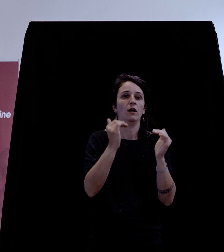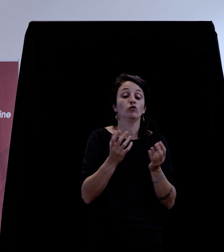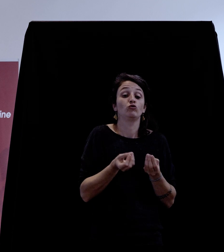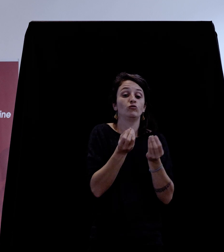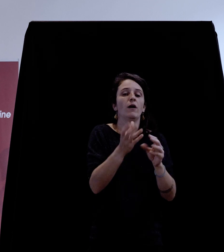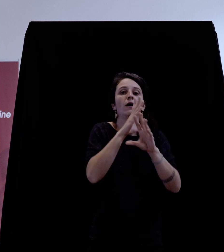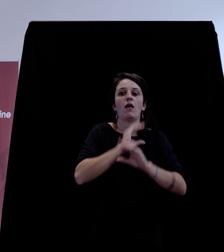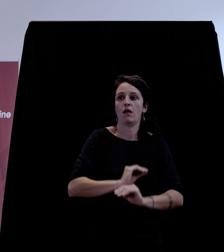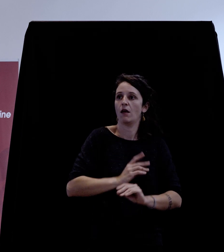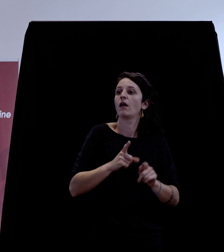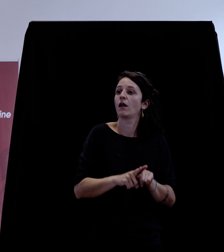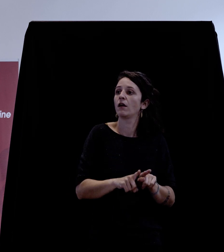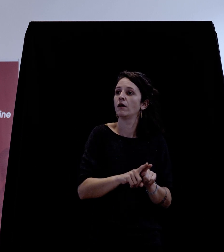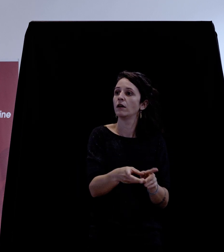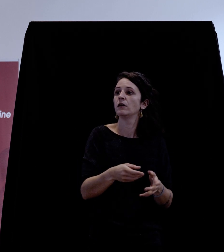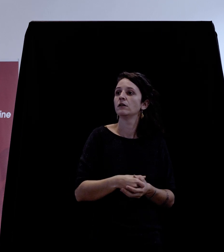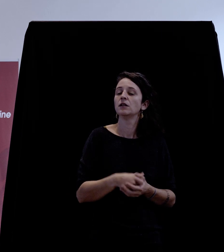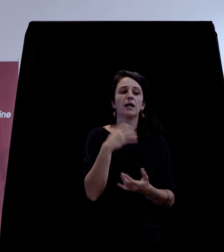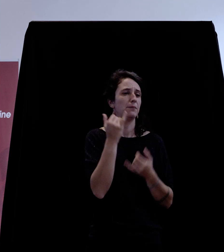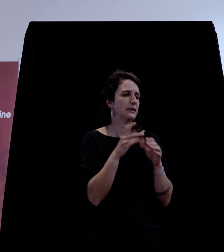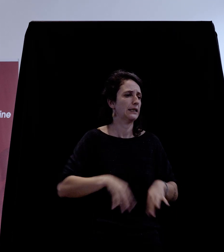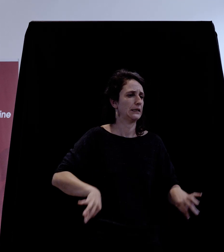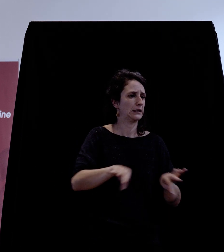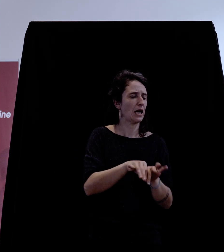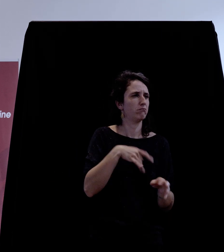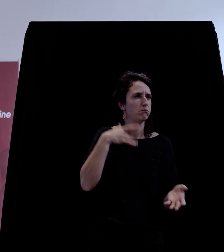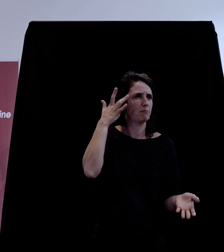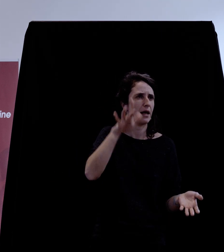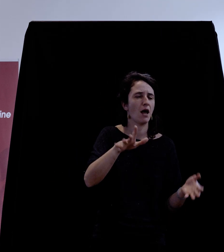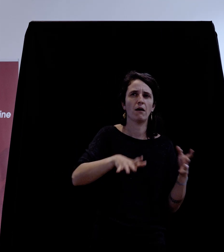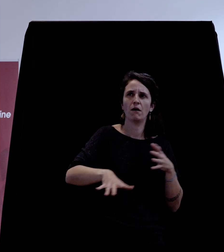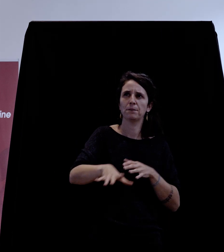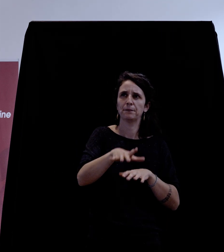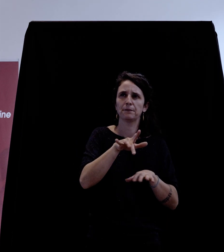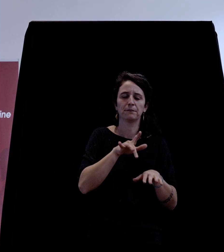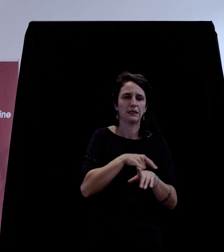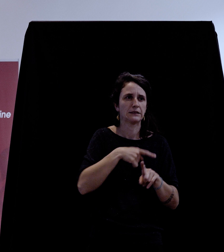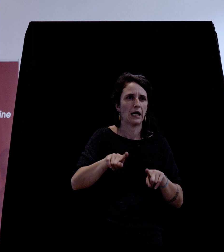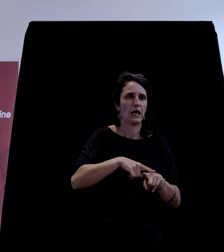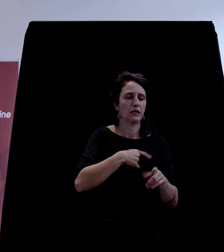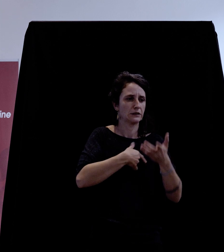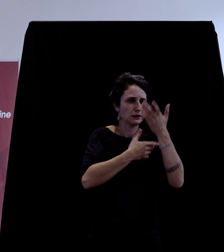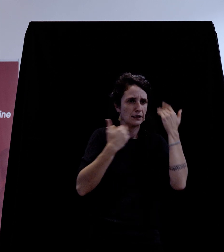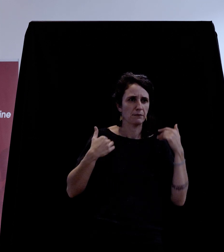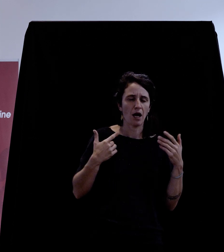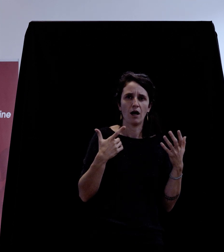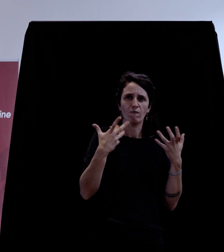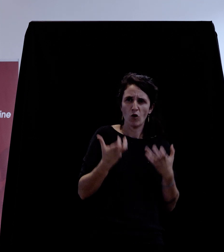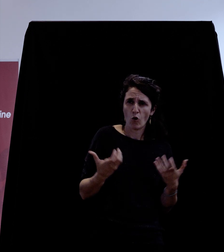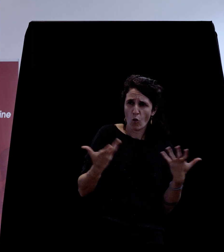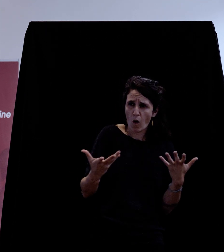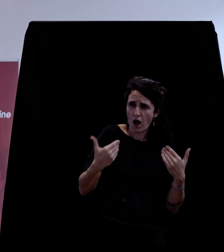here? Or where are we going? When you packed up and came, where are we going? I don't understand